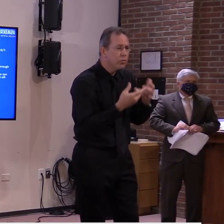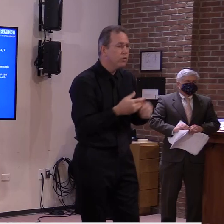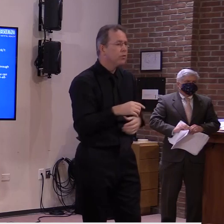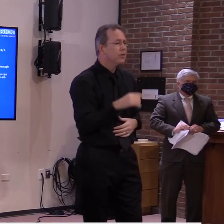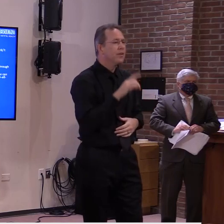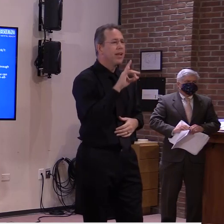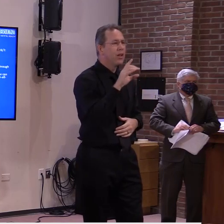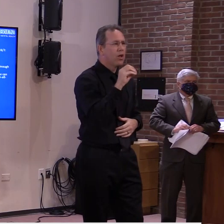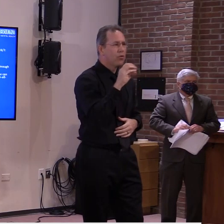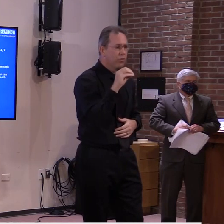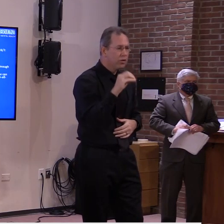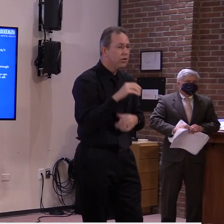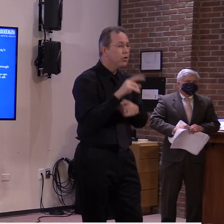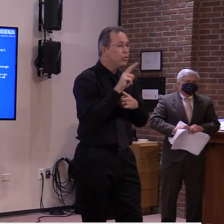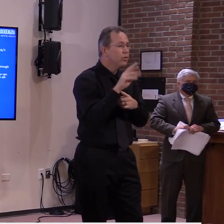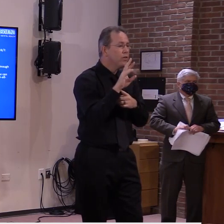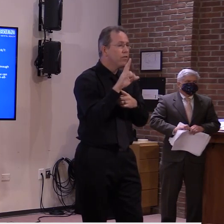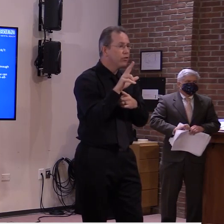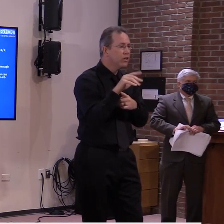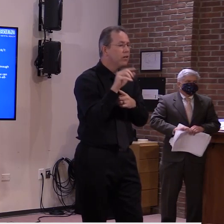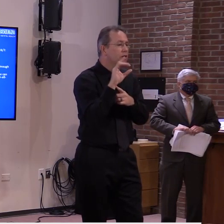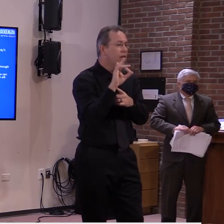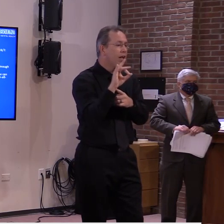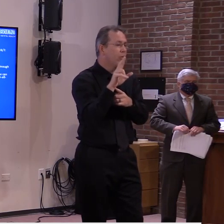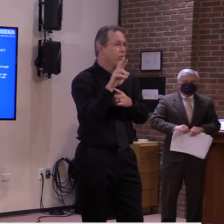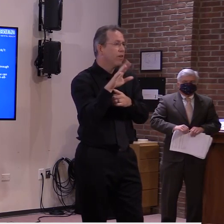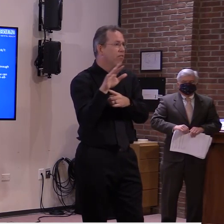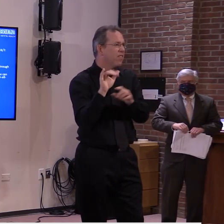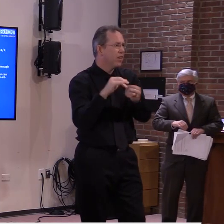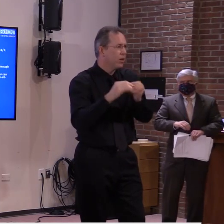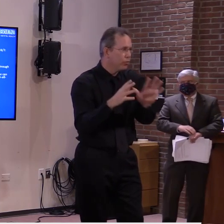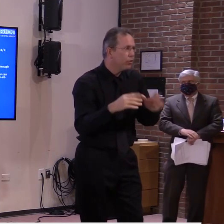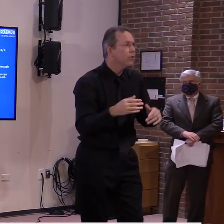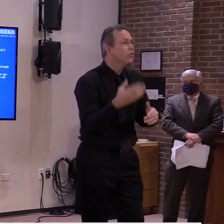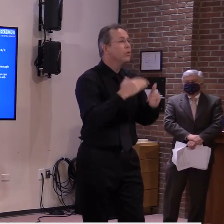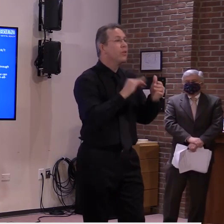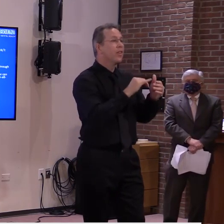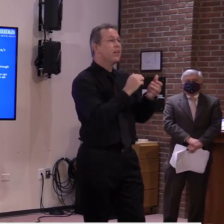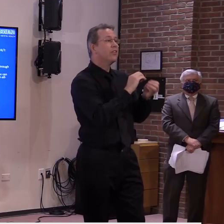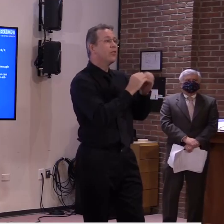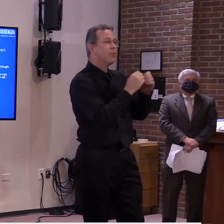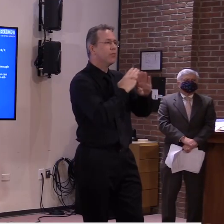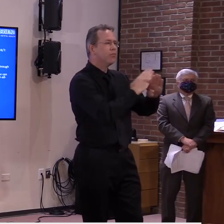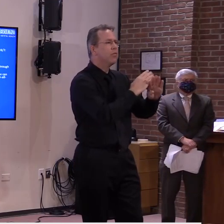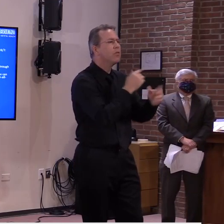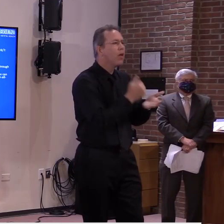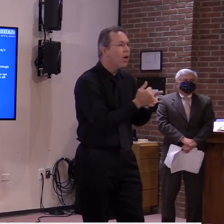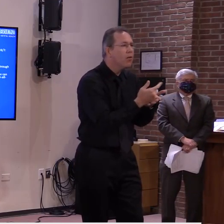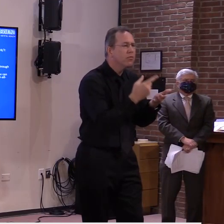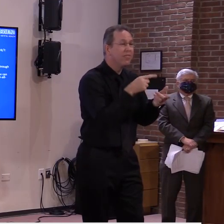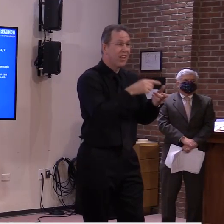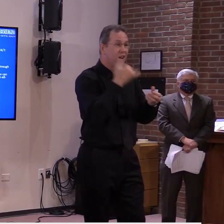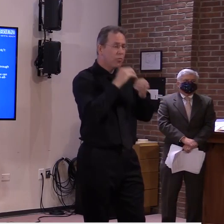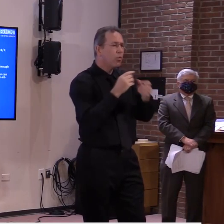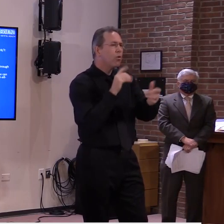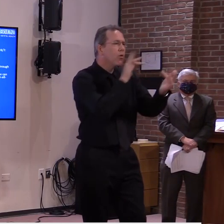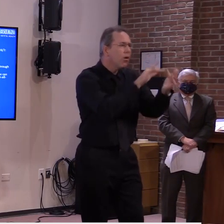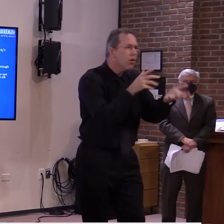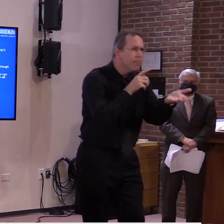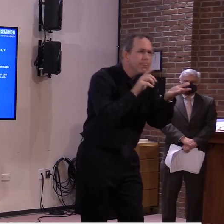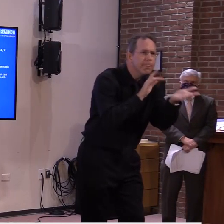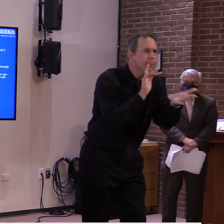tracing. And for mental health and suicide prevention, it's all about outreach and screening. Remember that